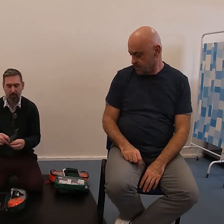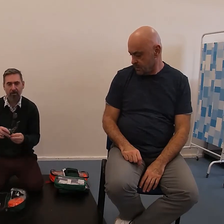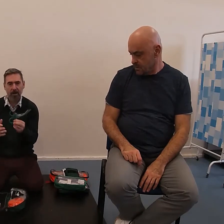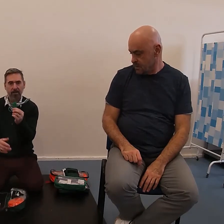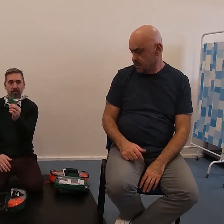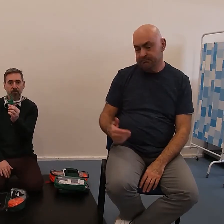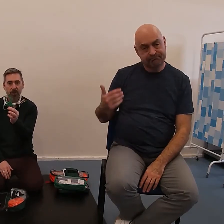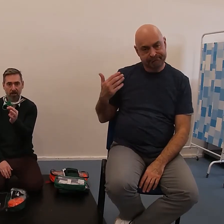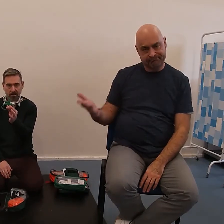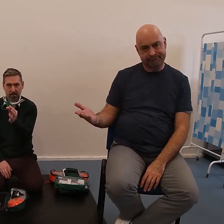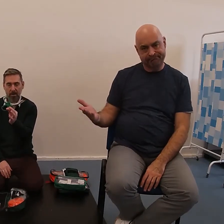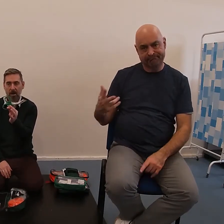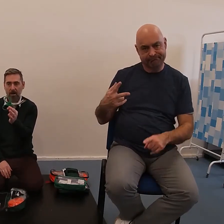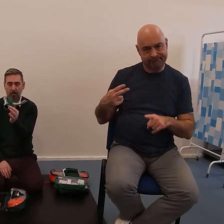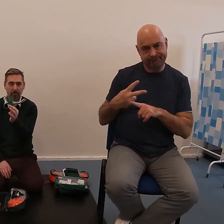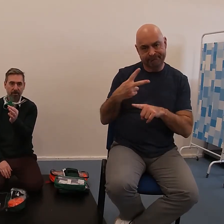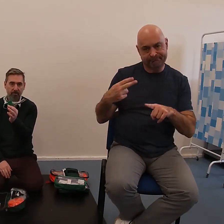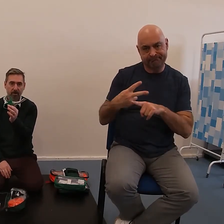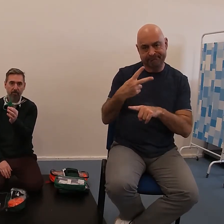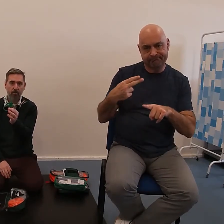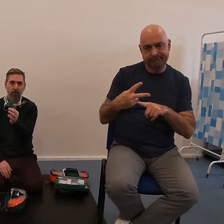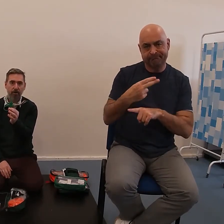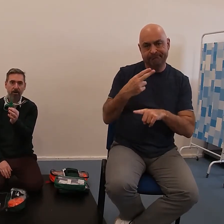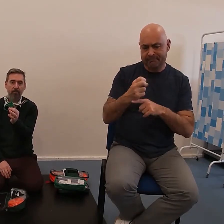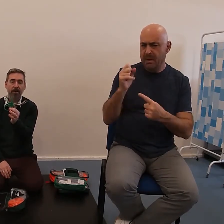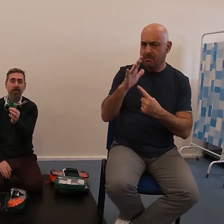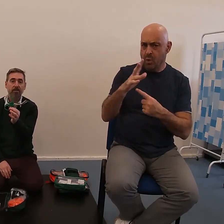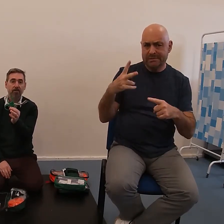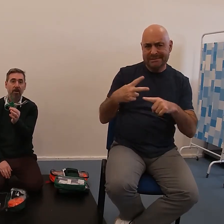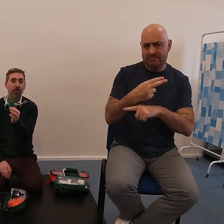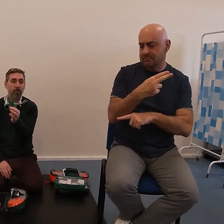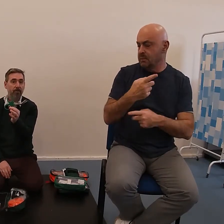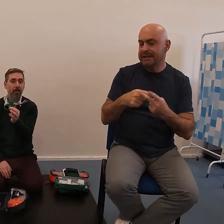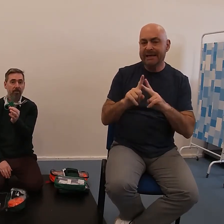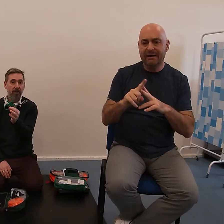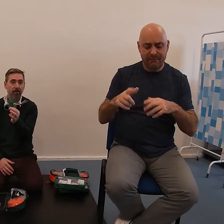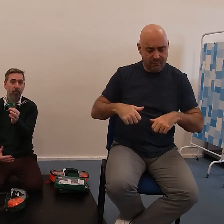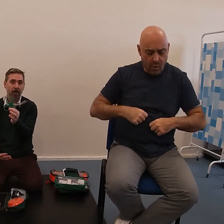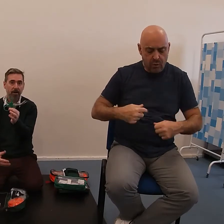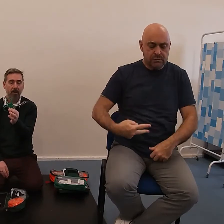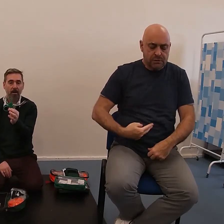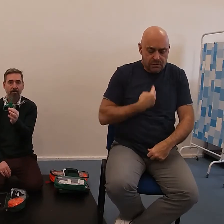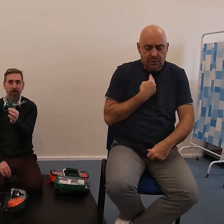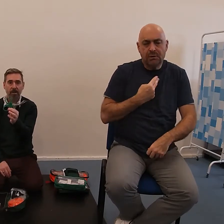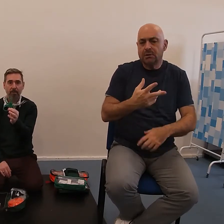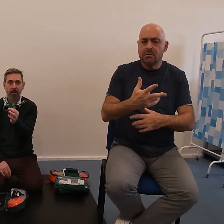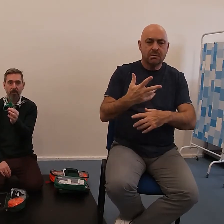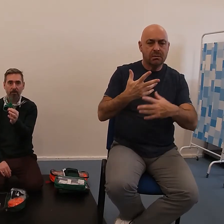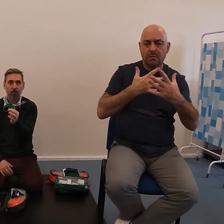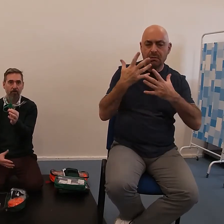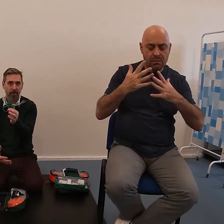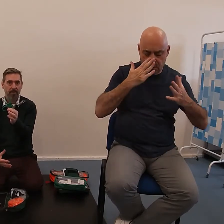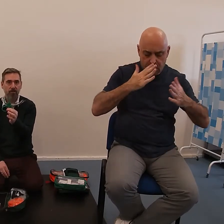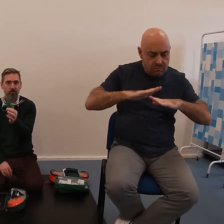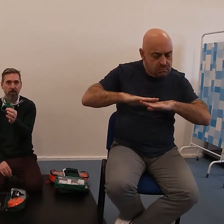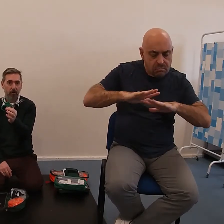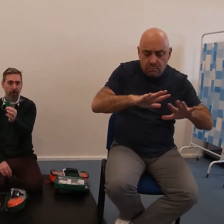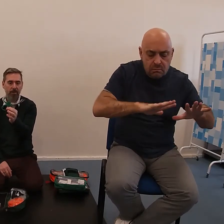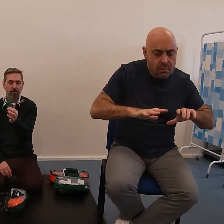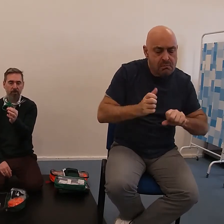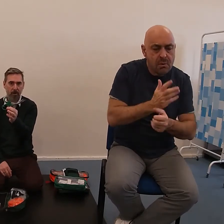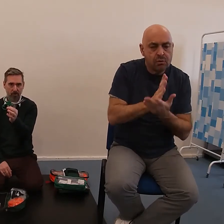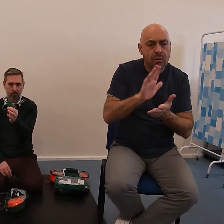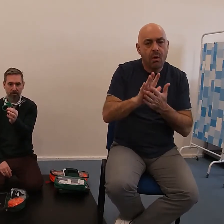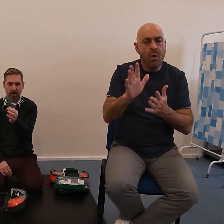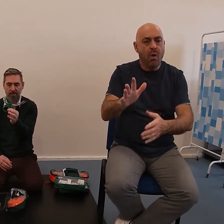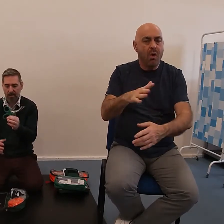first thing you'll find is some shears, obviously very important if we need to remove clothing quickly for examination, or if there's injury that we